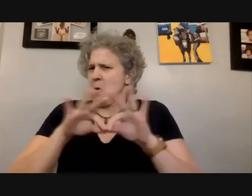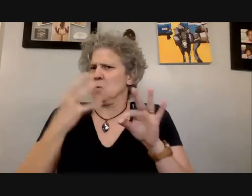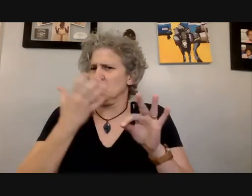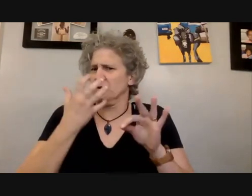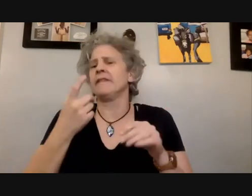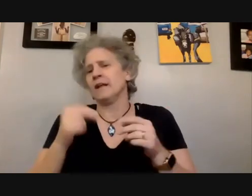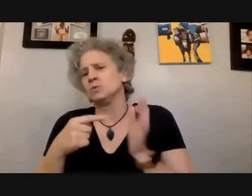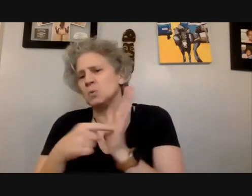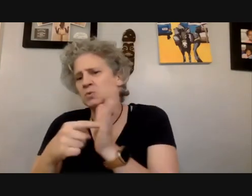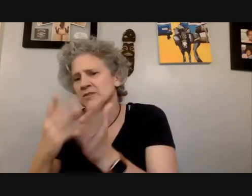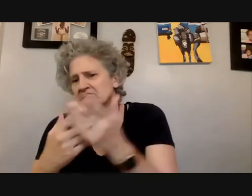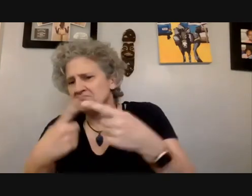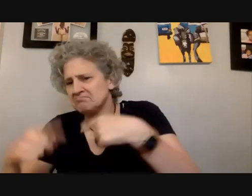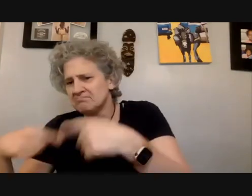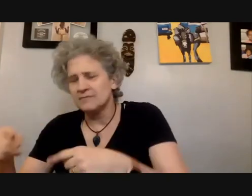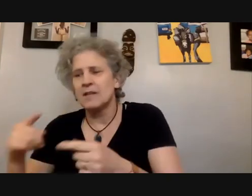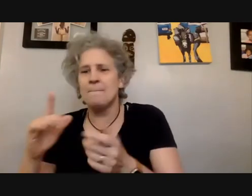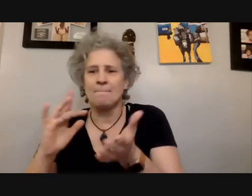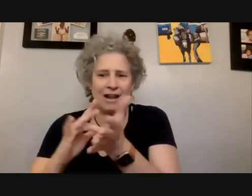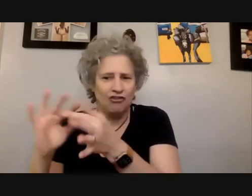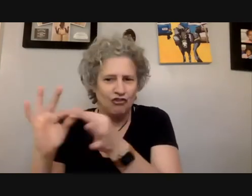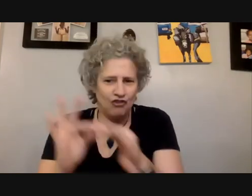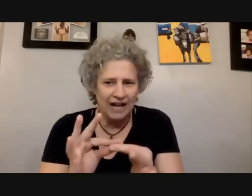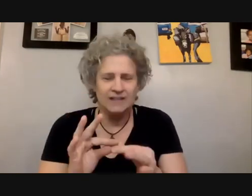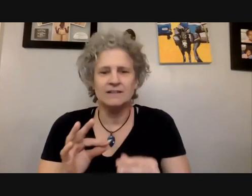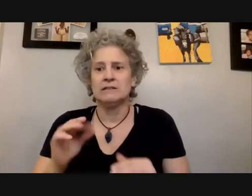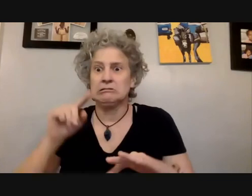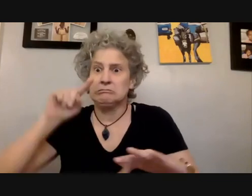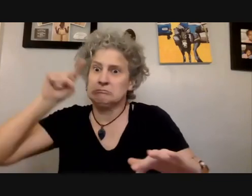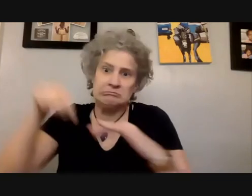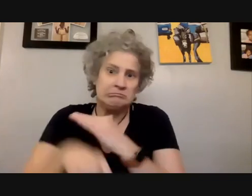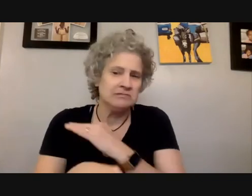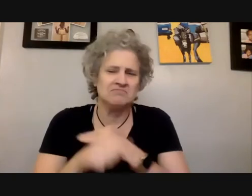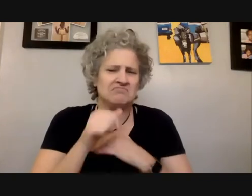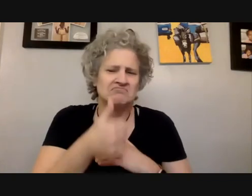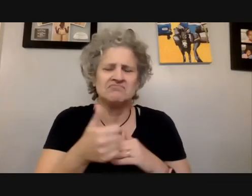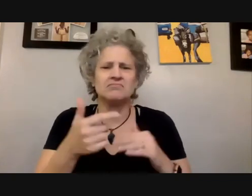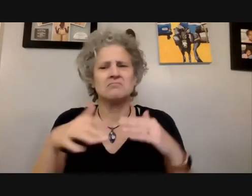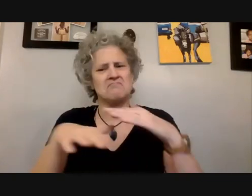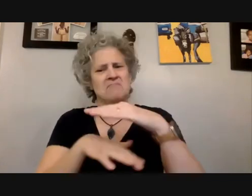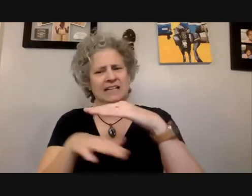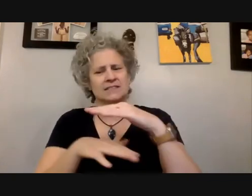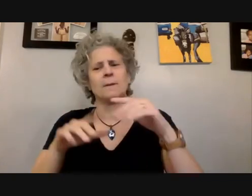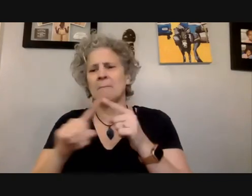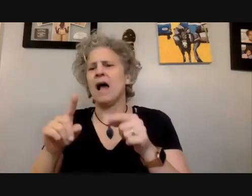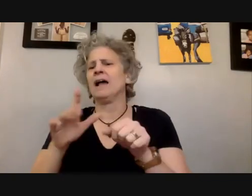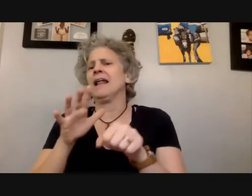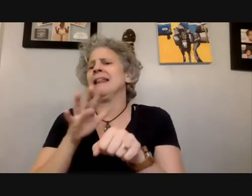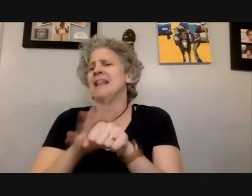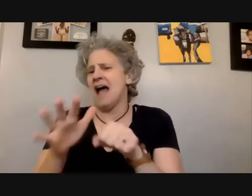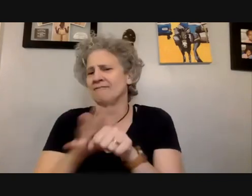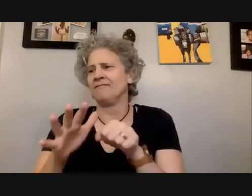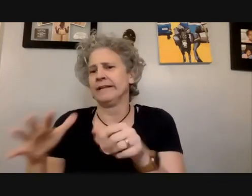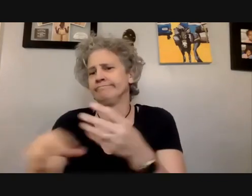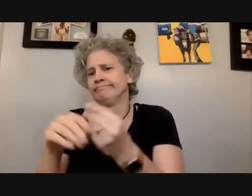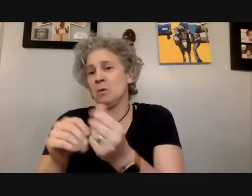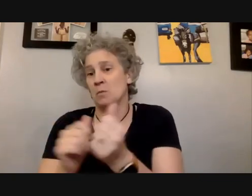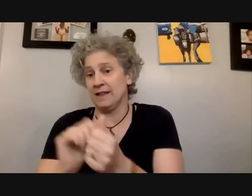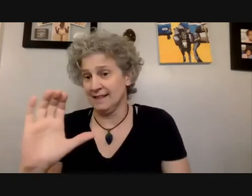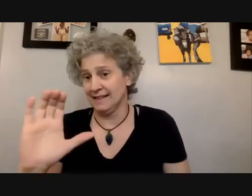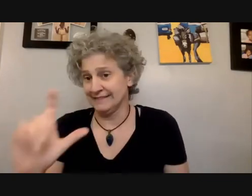Couple introductory slides. We're going to talk about the reason why it's important, and then we're going to get into the vocabulary piece. We're not going to go in depth.